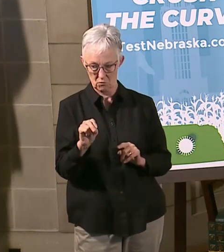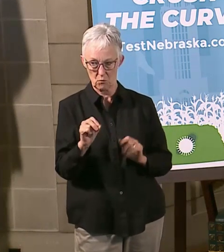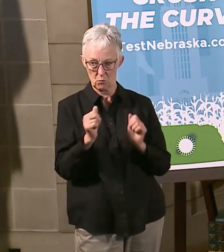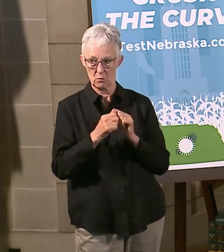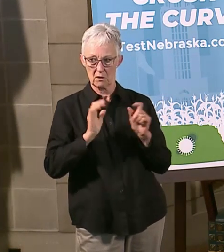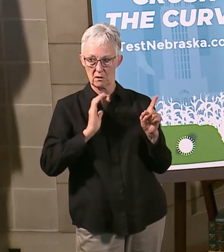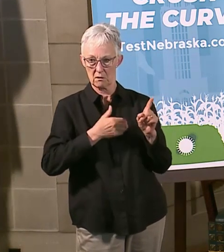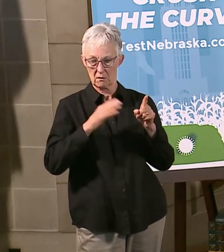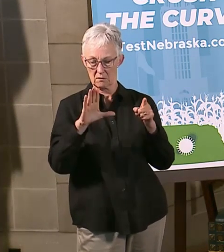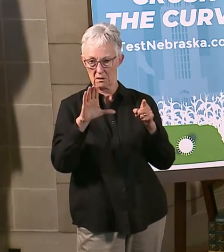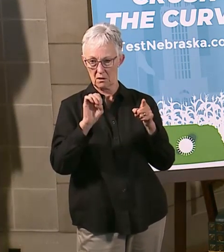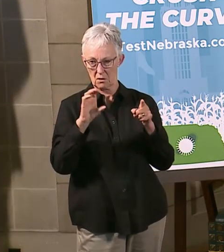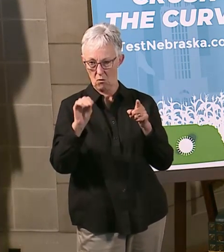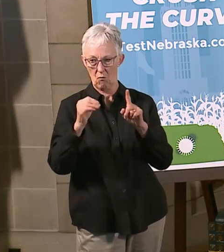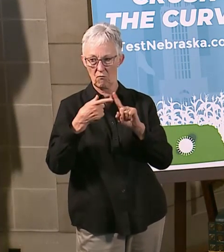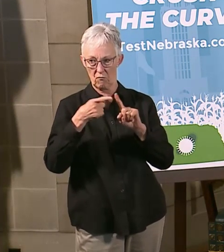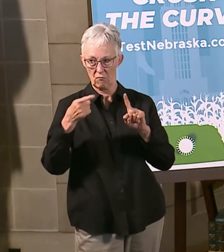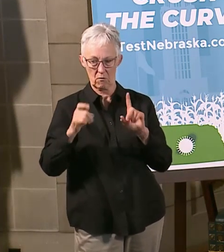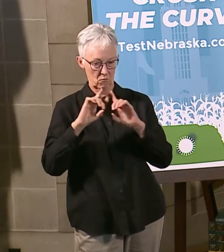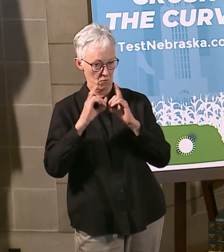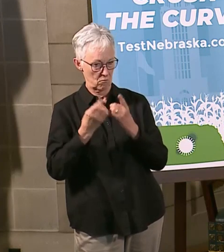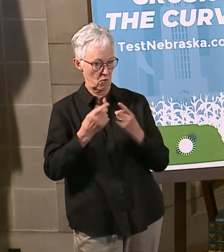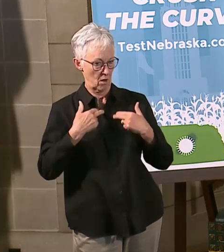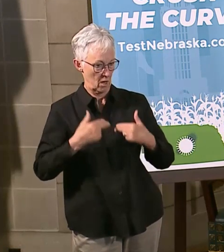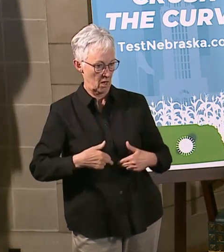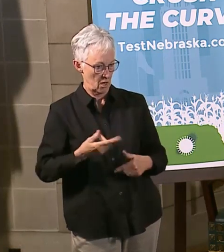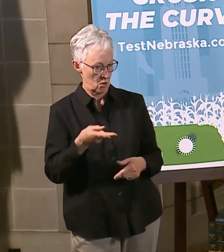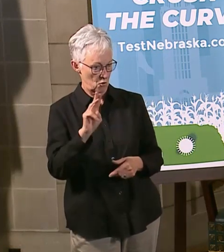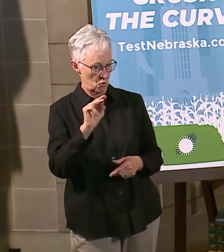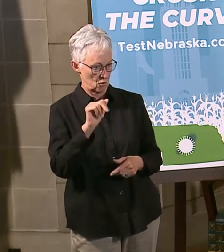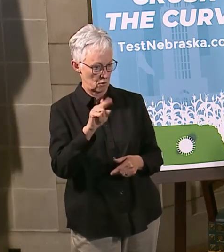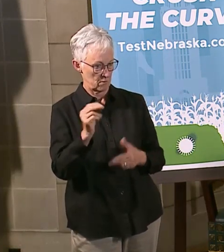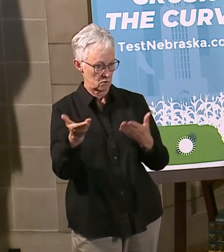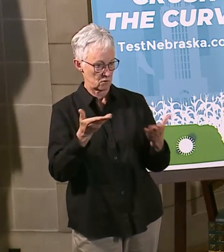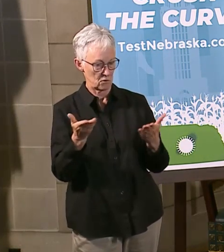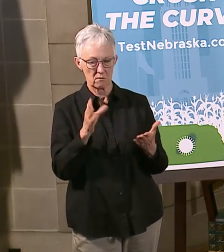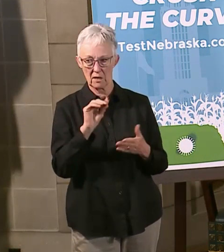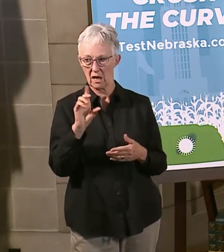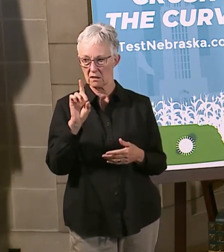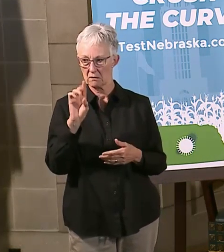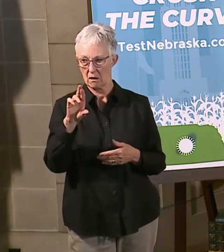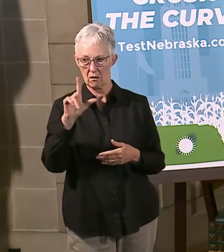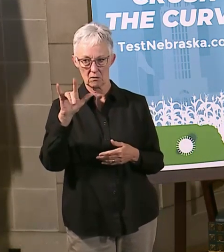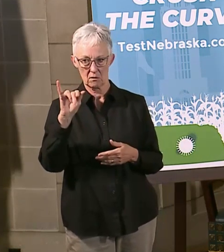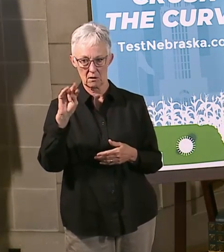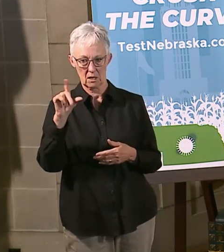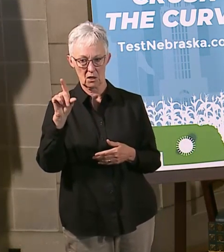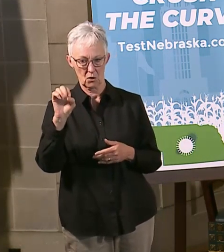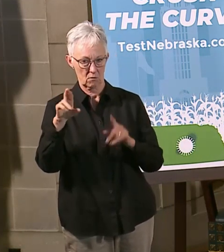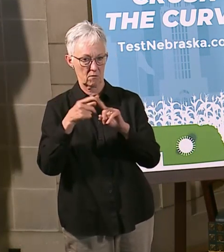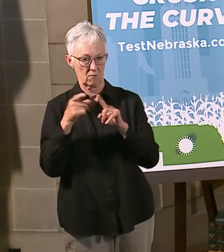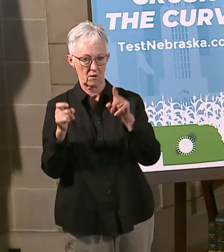CEO for the Department of Health and Human Services, as well as Dr. James Linder from UNMC, and Nebraska